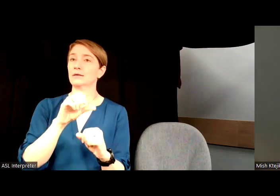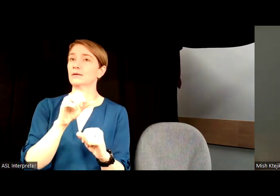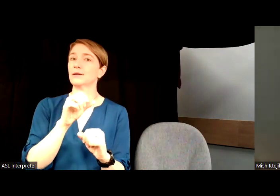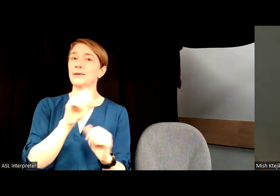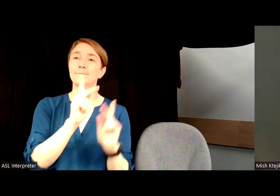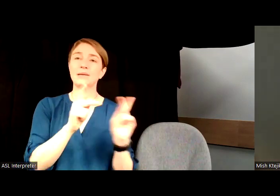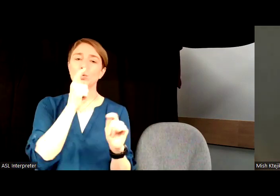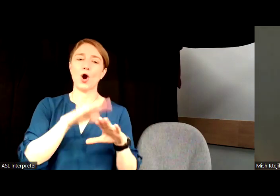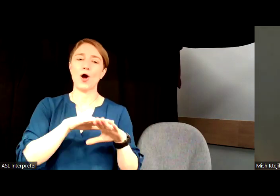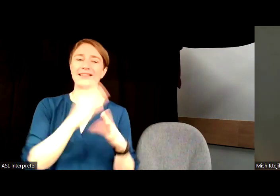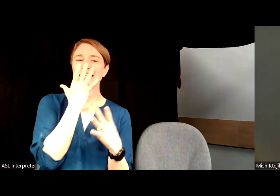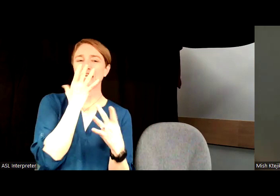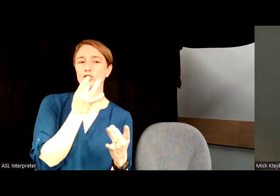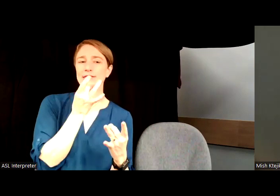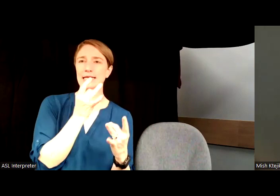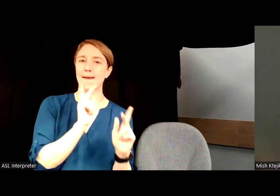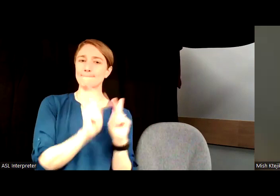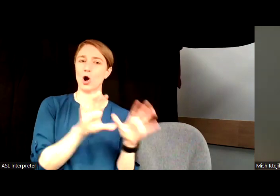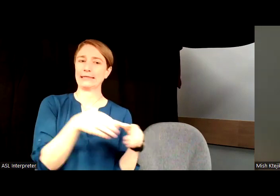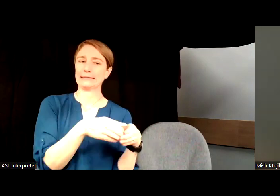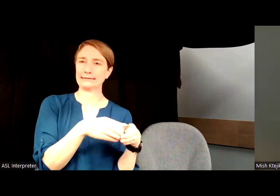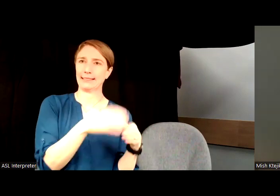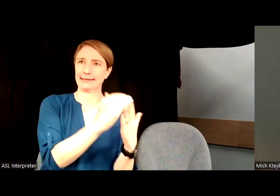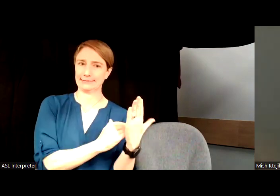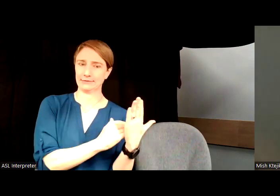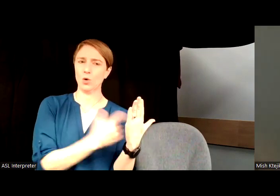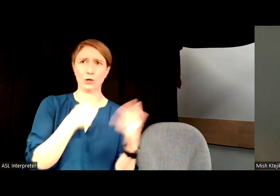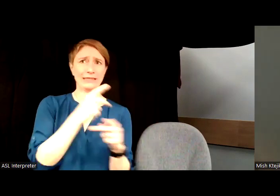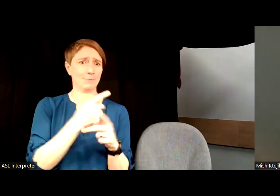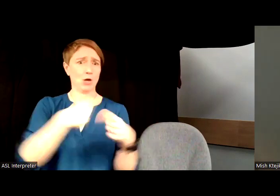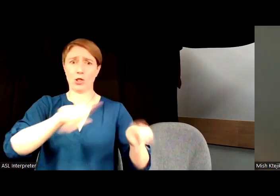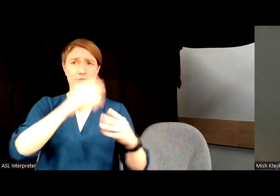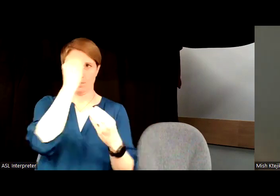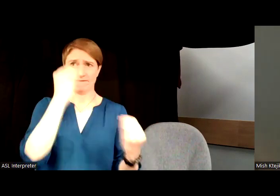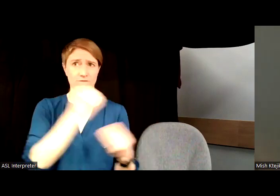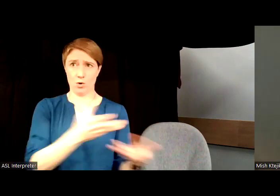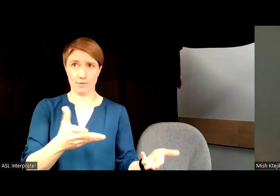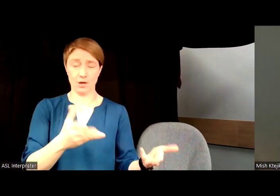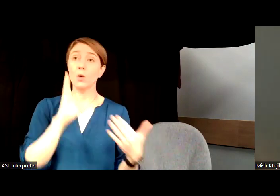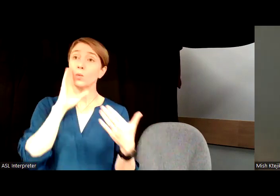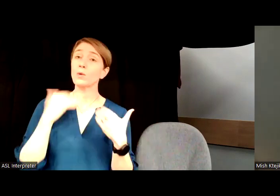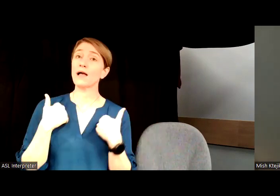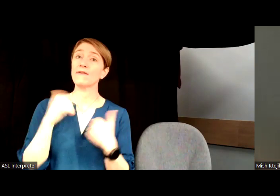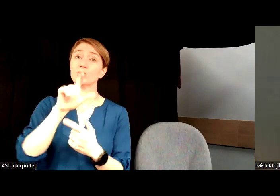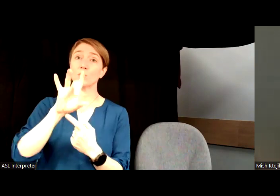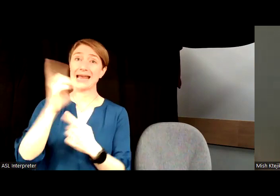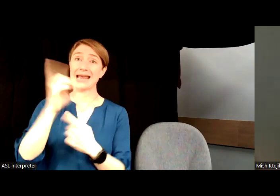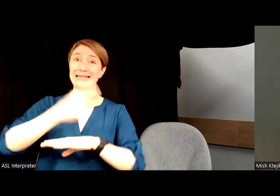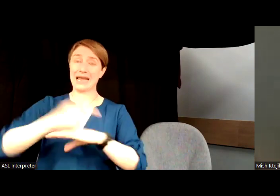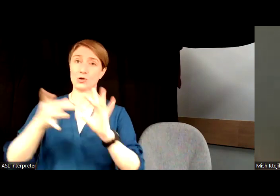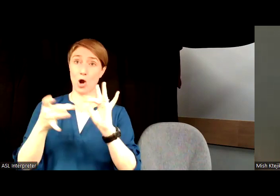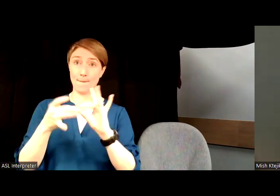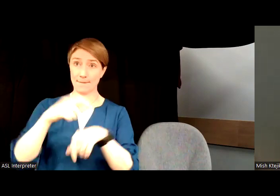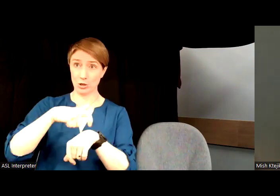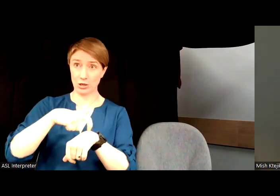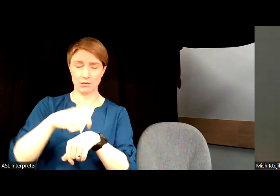our interested parties list. So just try to keep them informed. There will be the 28-day comment period where anybody